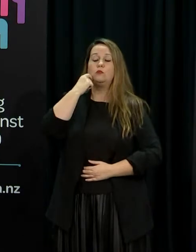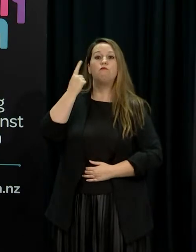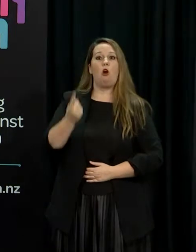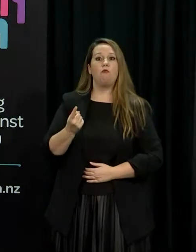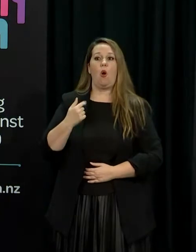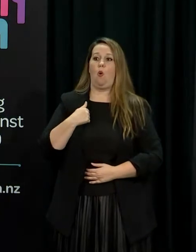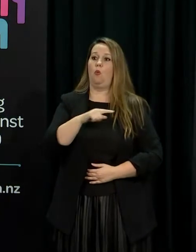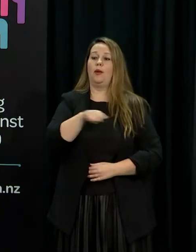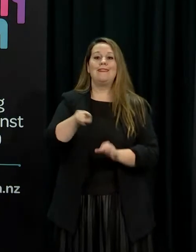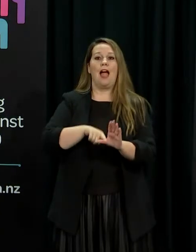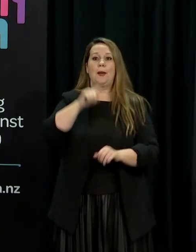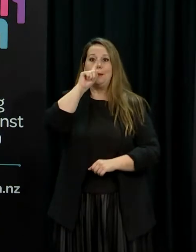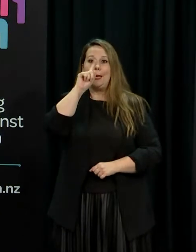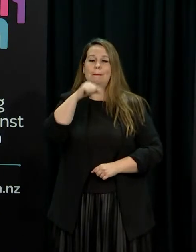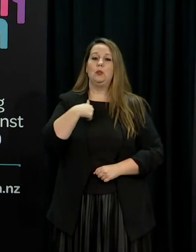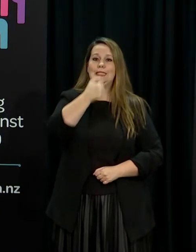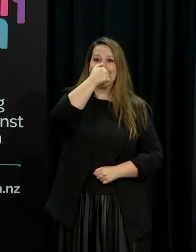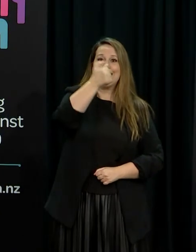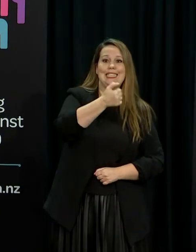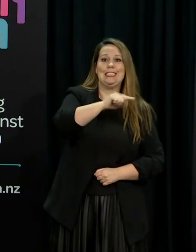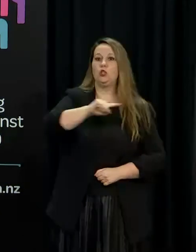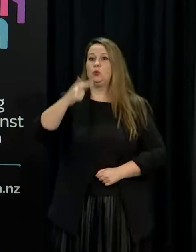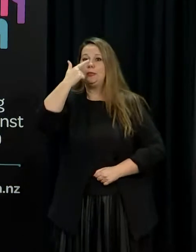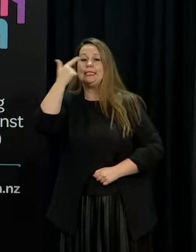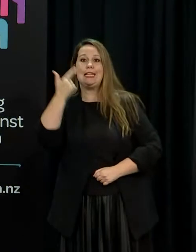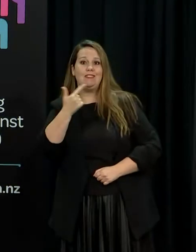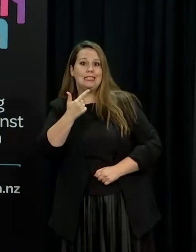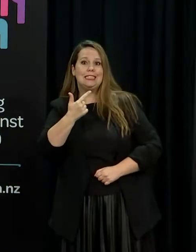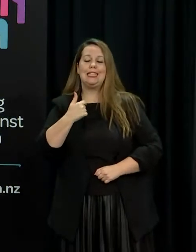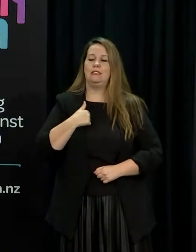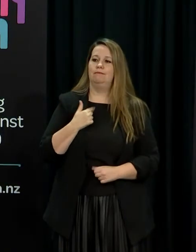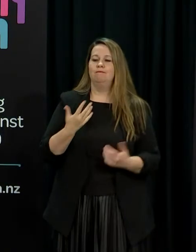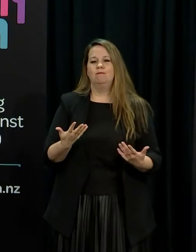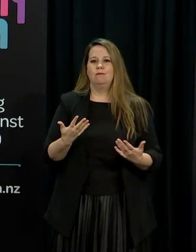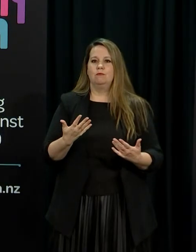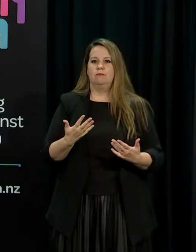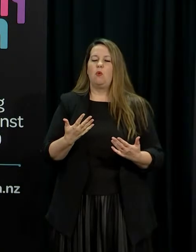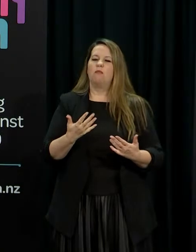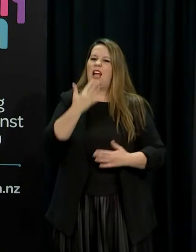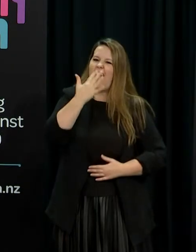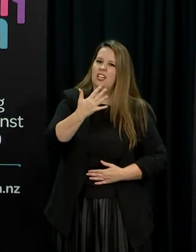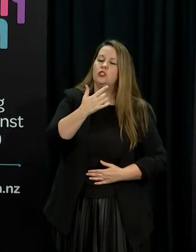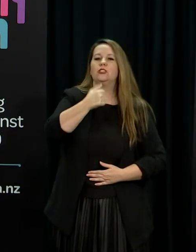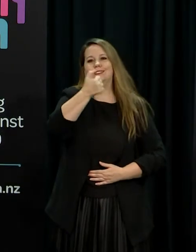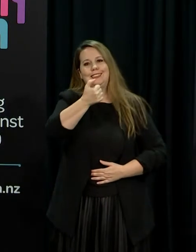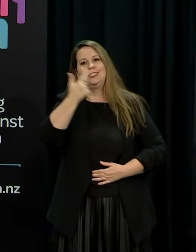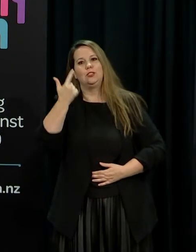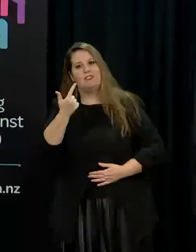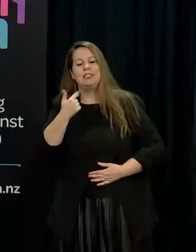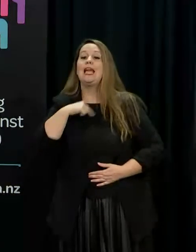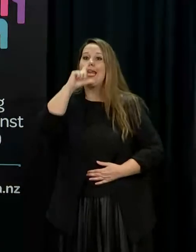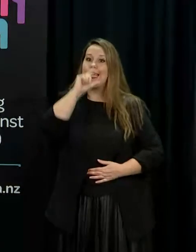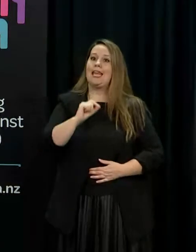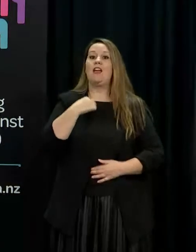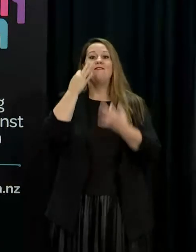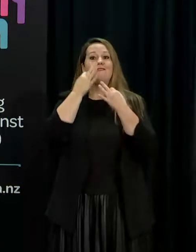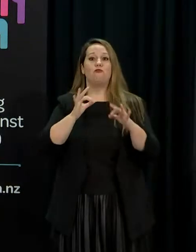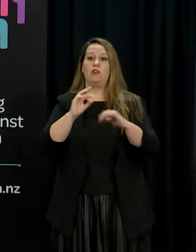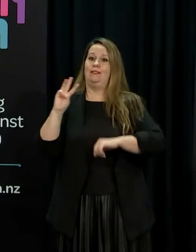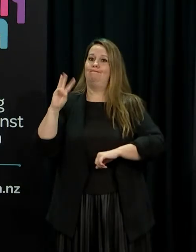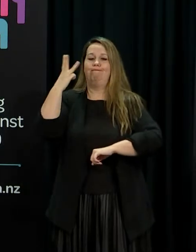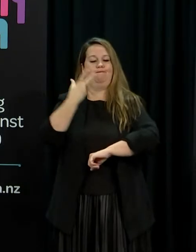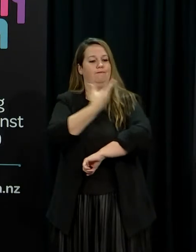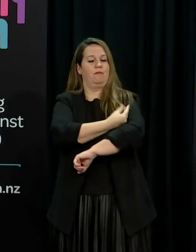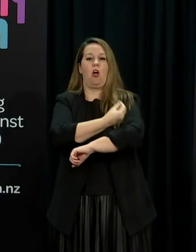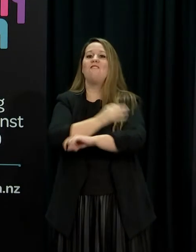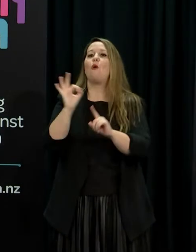young people aged between 16 and 17, or age 16 and 17, can receive a free booster dose of the